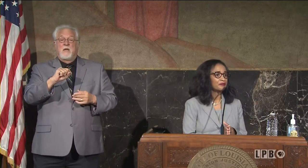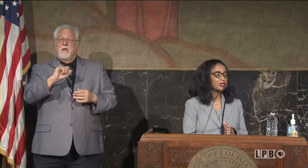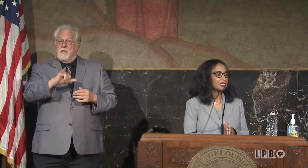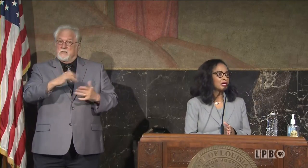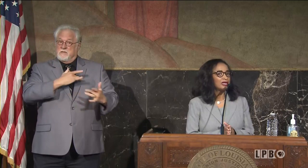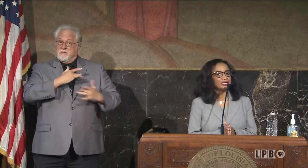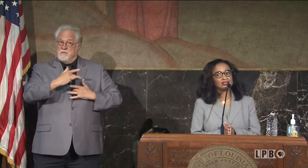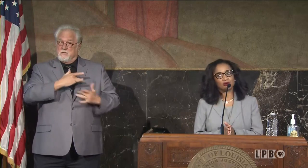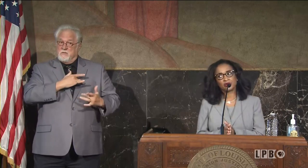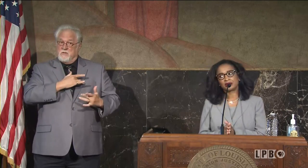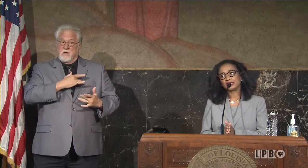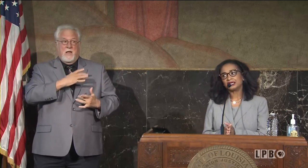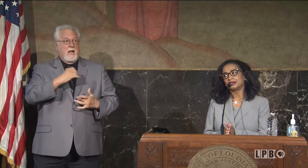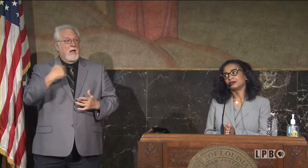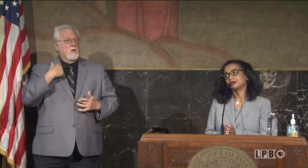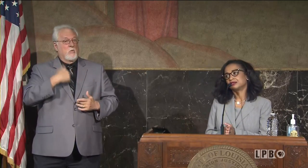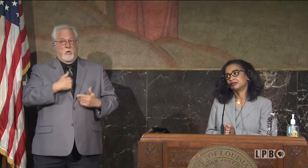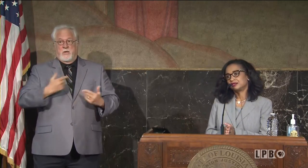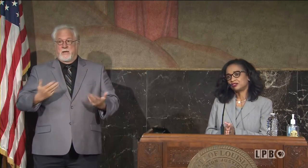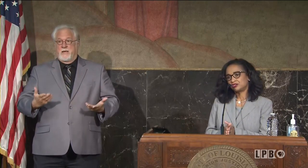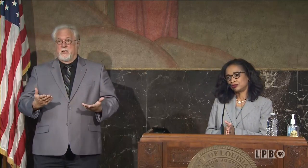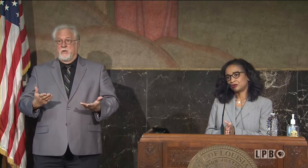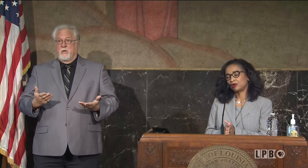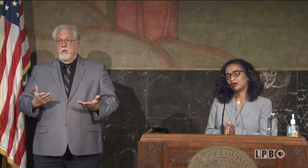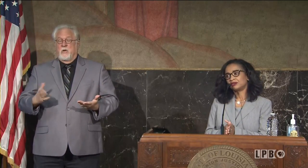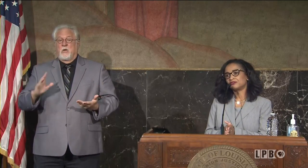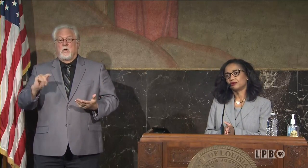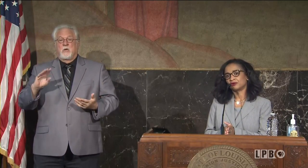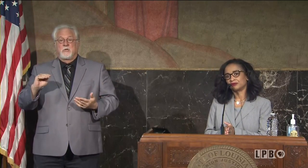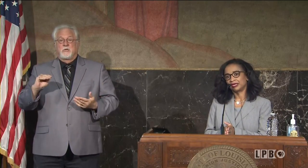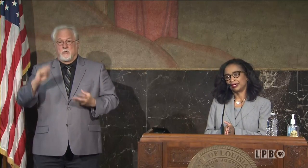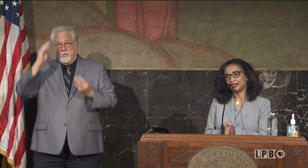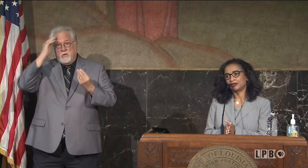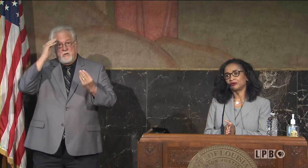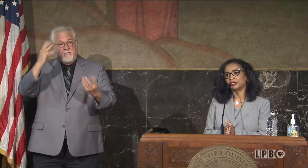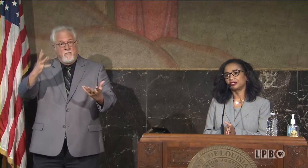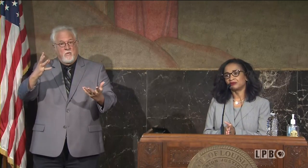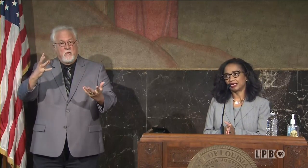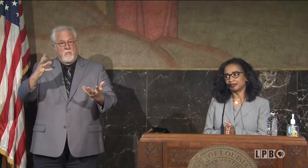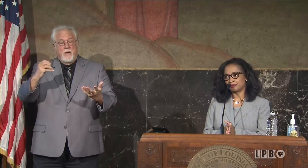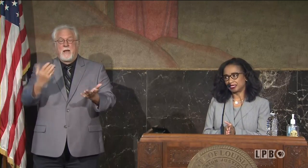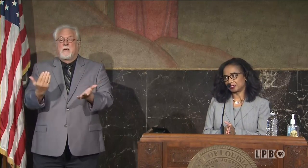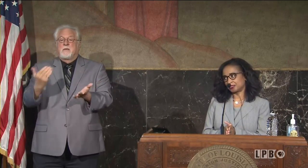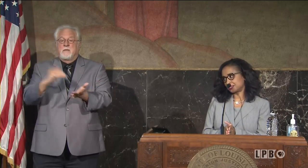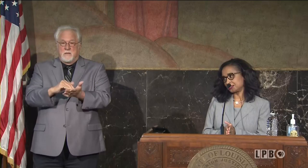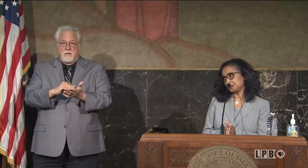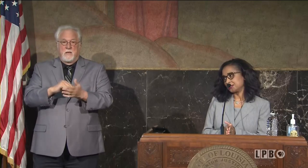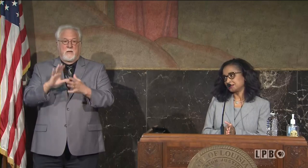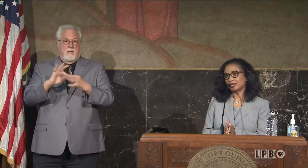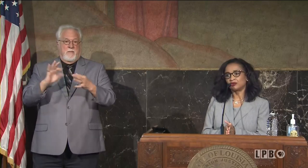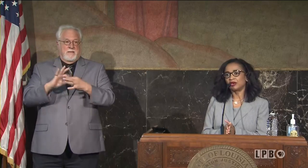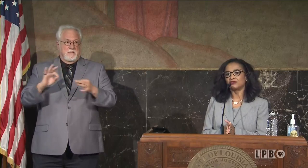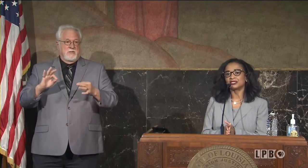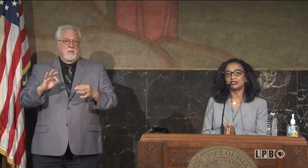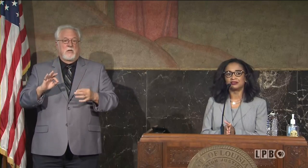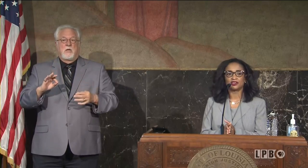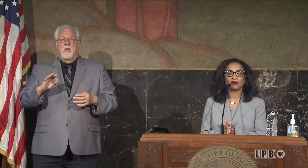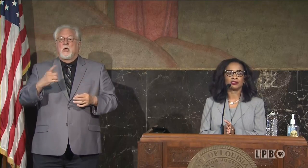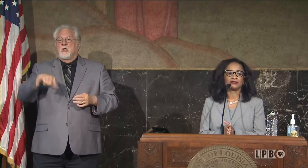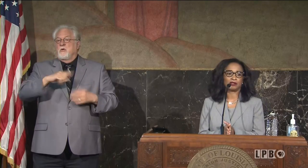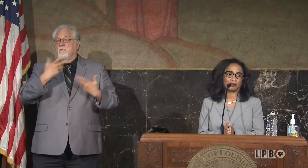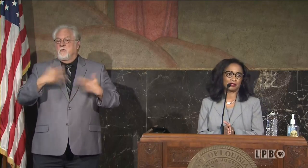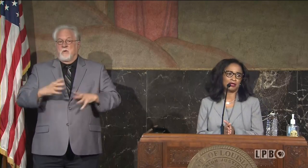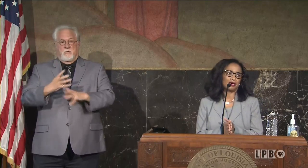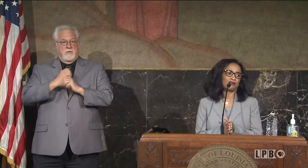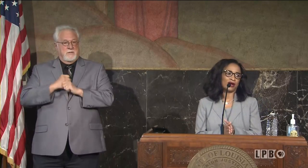concerning, and so we are here to inform and reiterate the messages that you have received